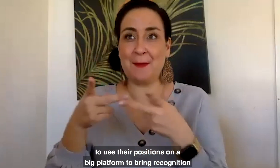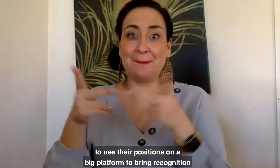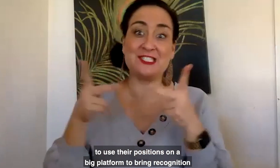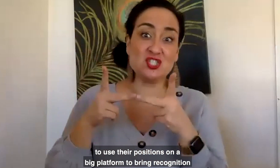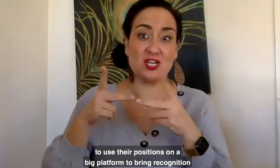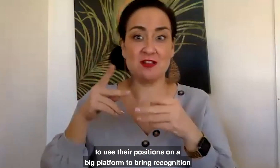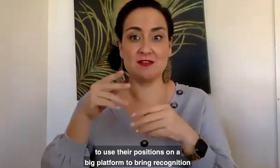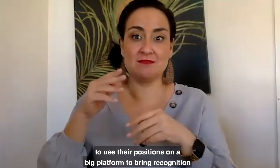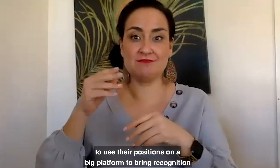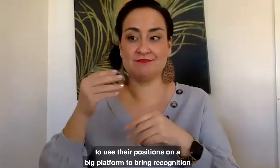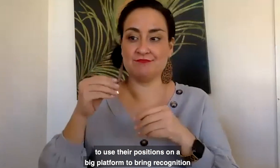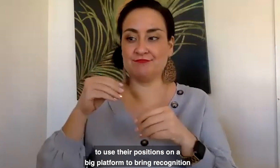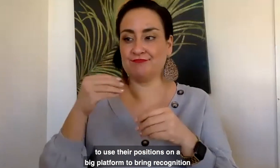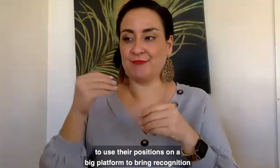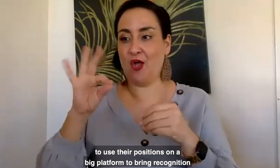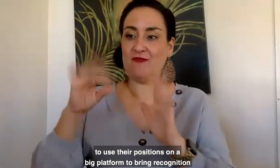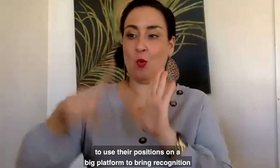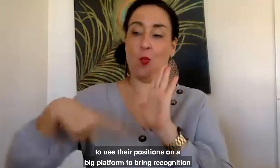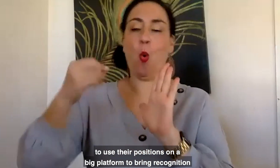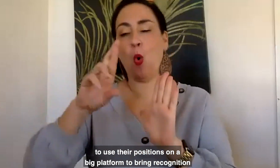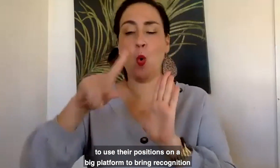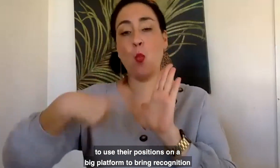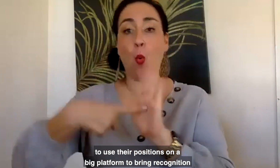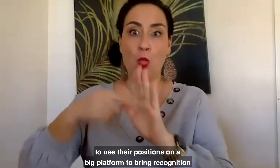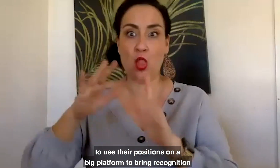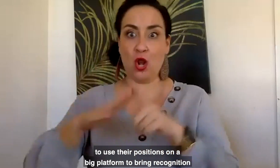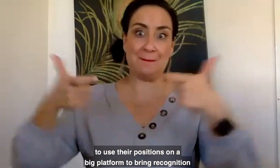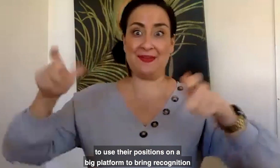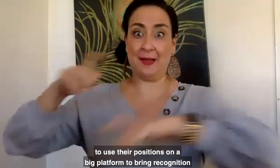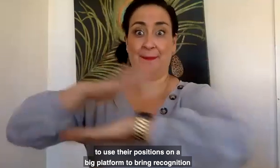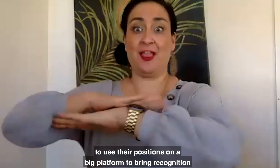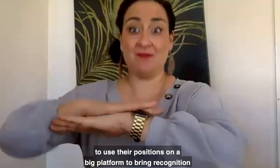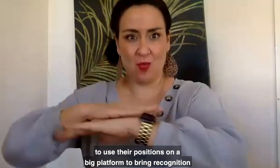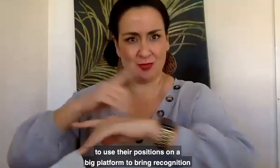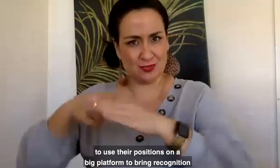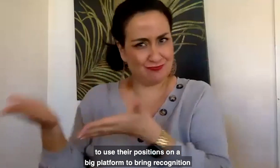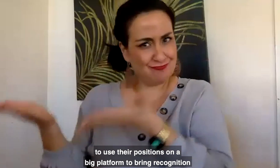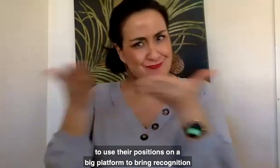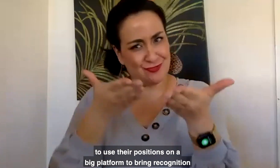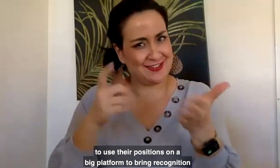using their position of or their